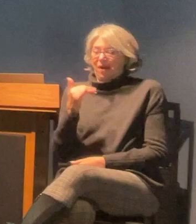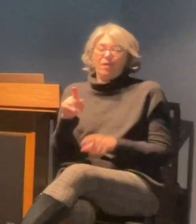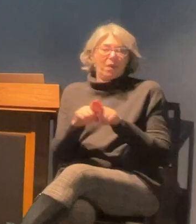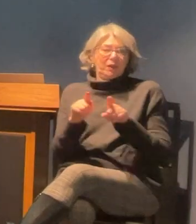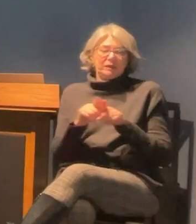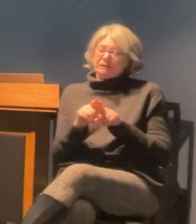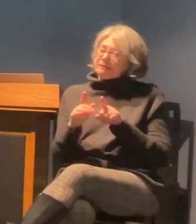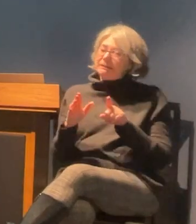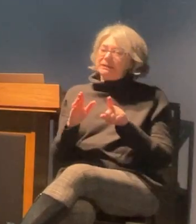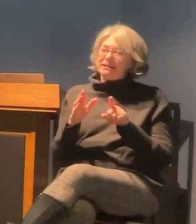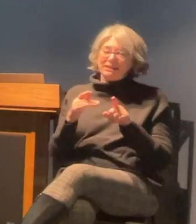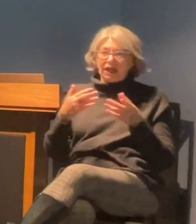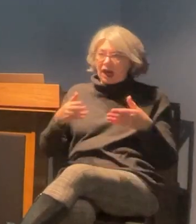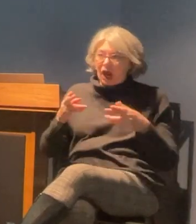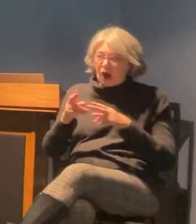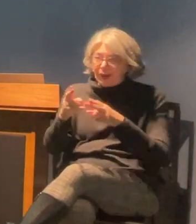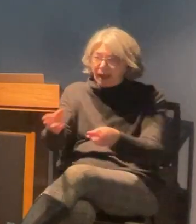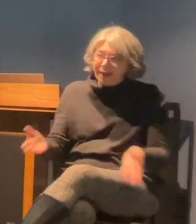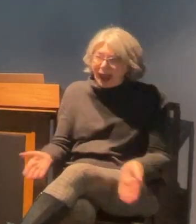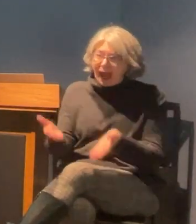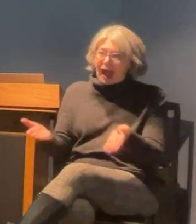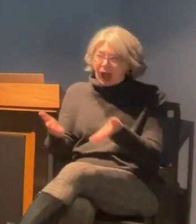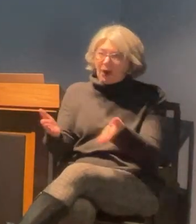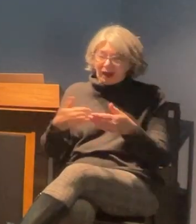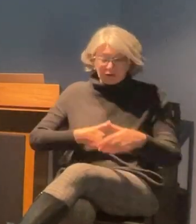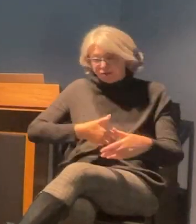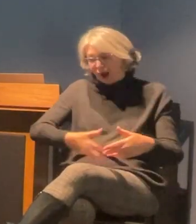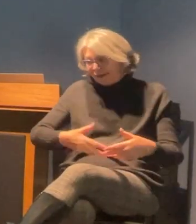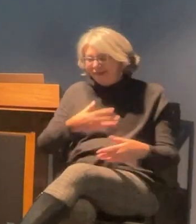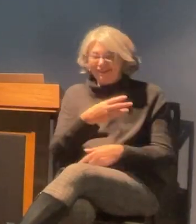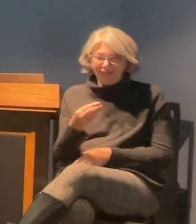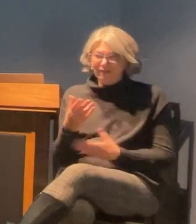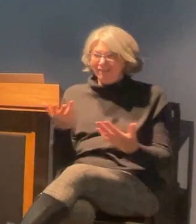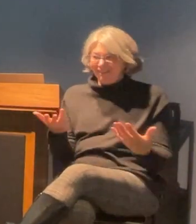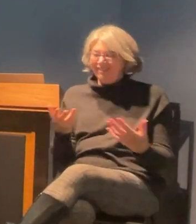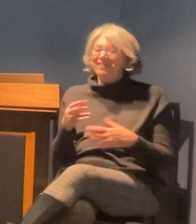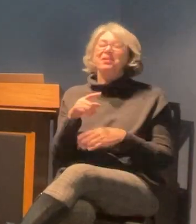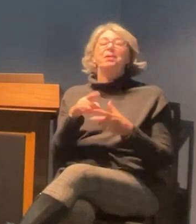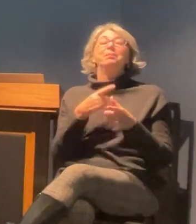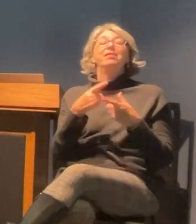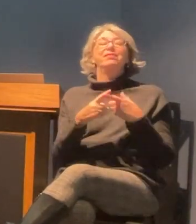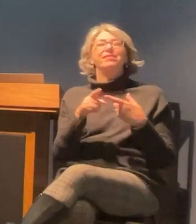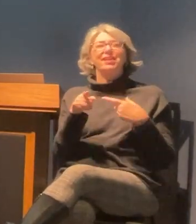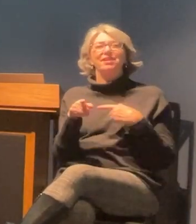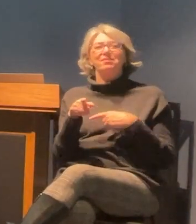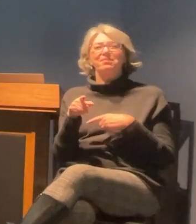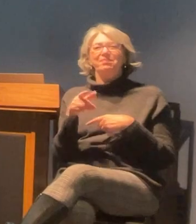also rushed me out, and I was pregnant. And but then